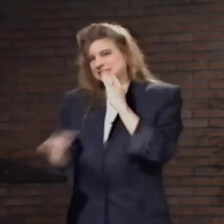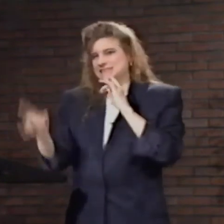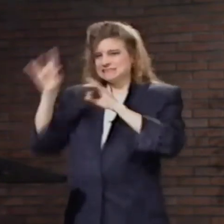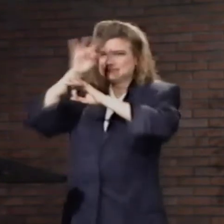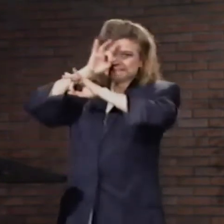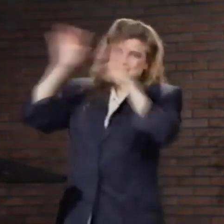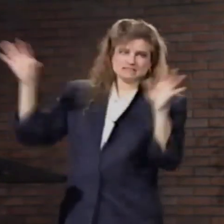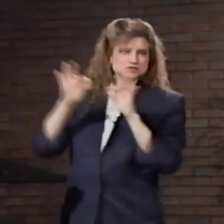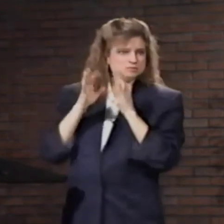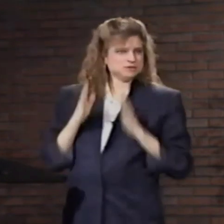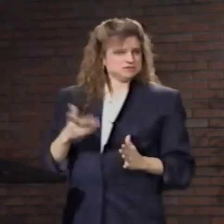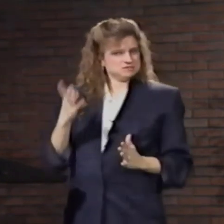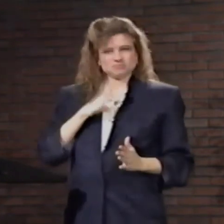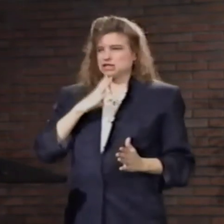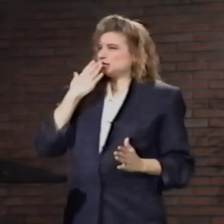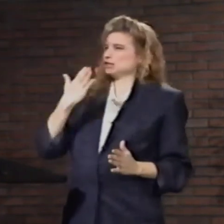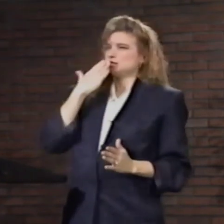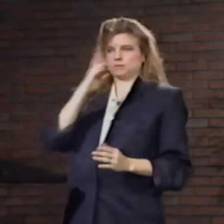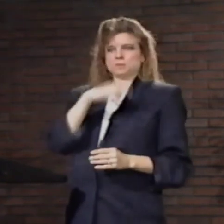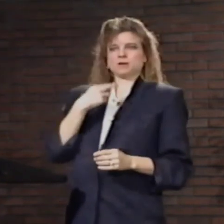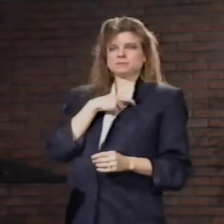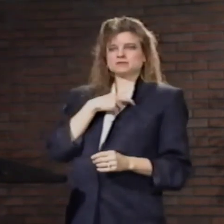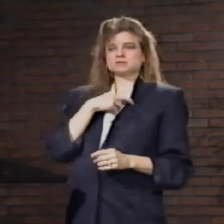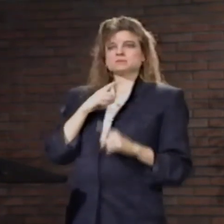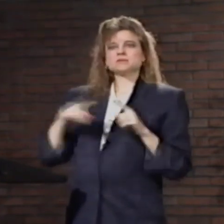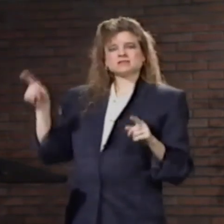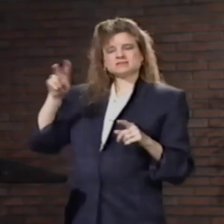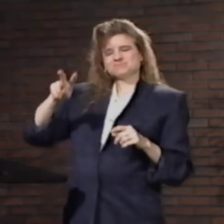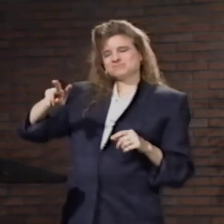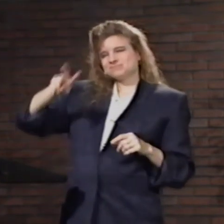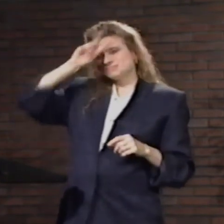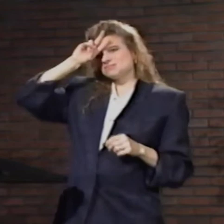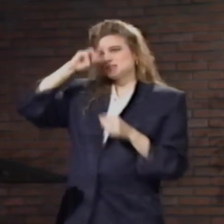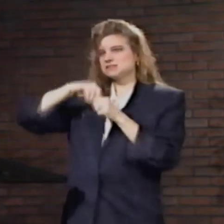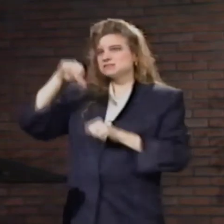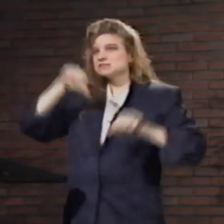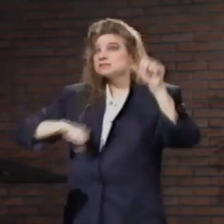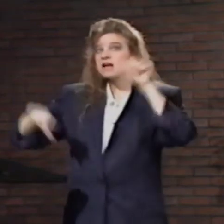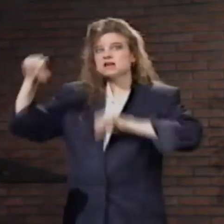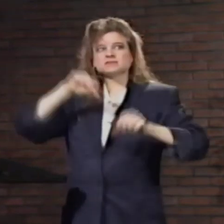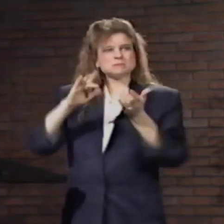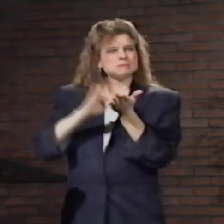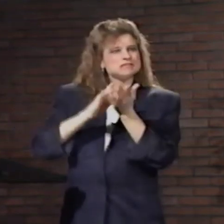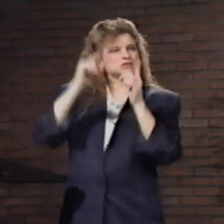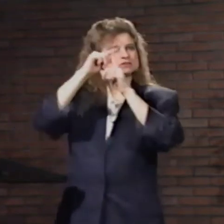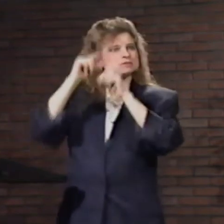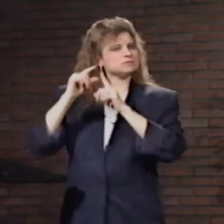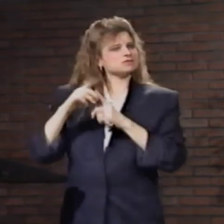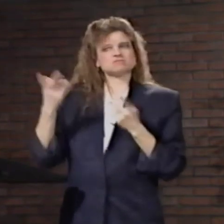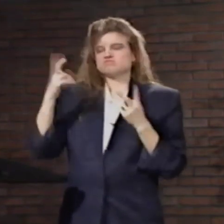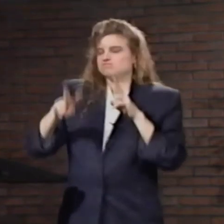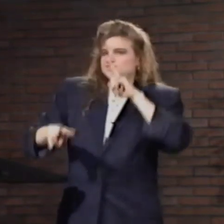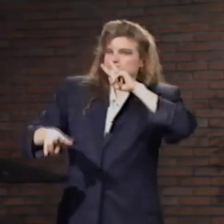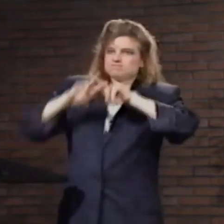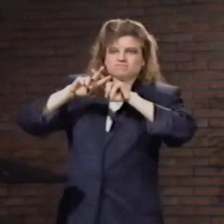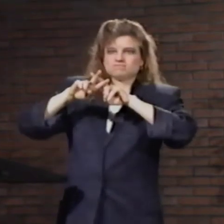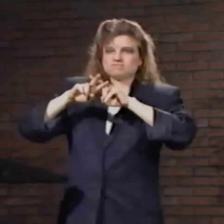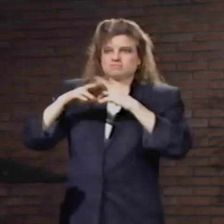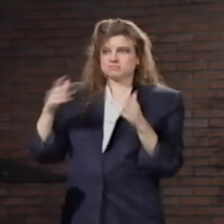interpreter is a very skilled interpreter, very qualified, but they don't know very many scientific or medical